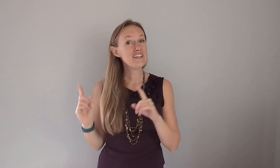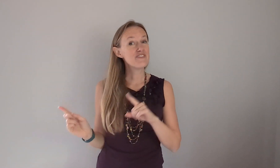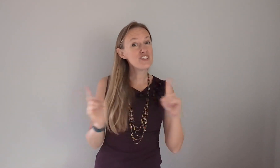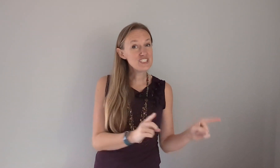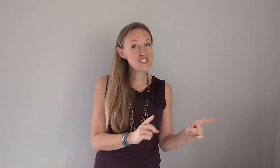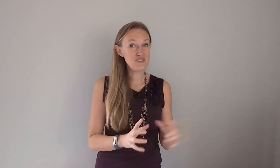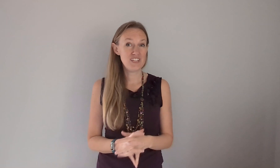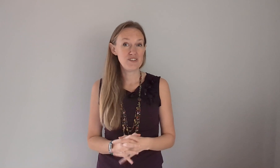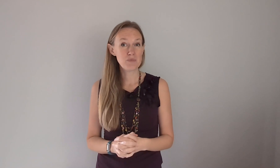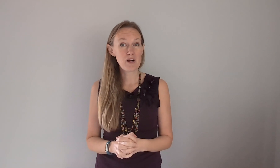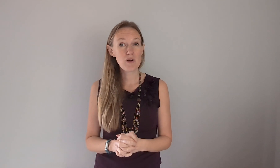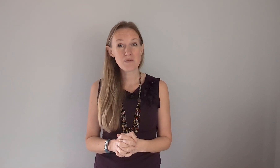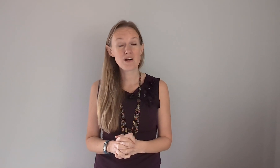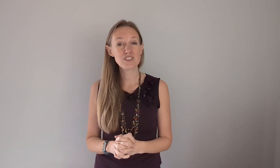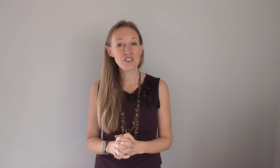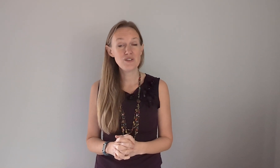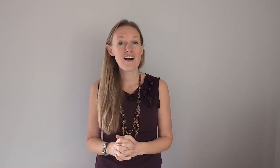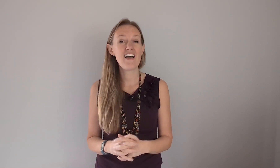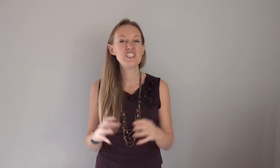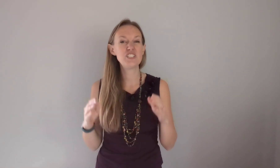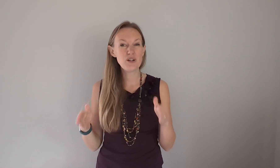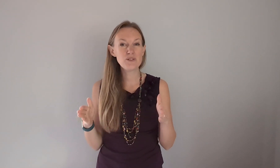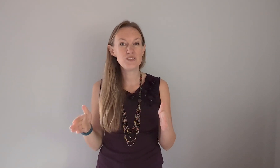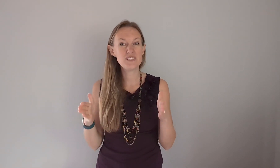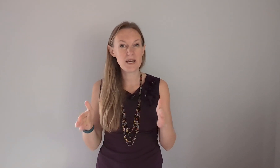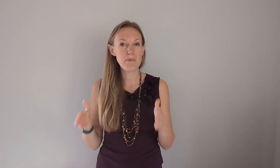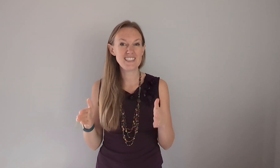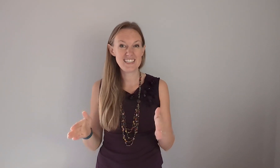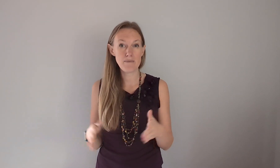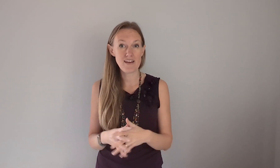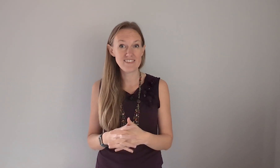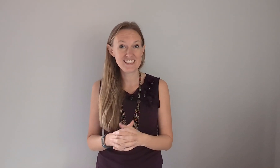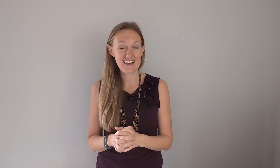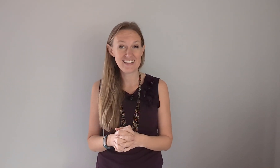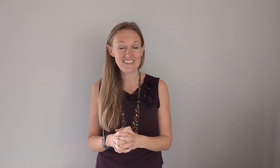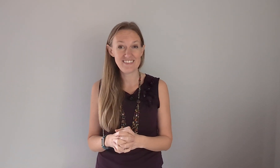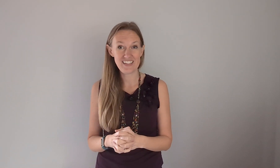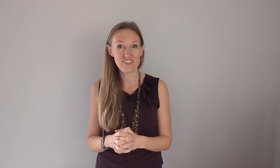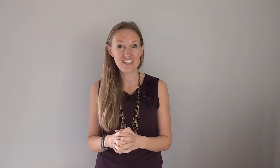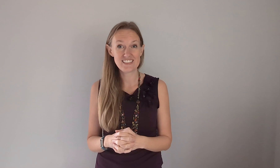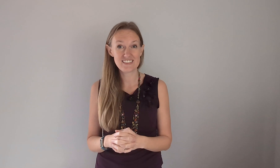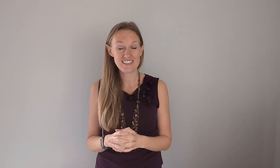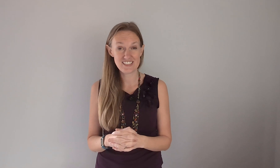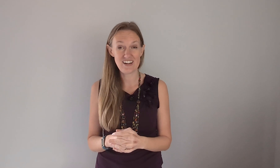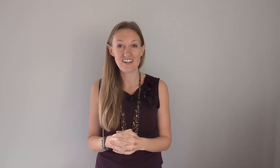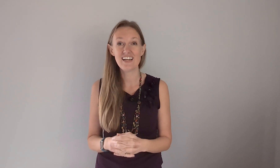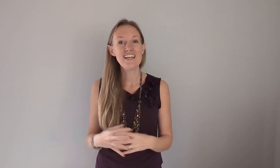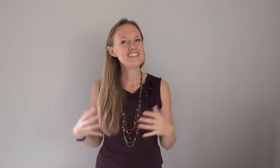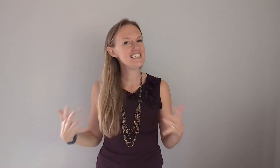the first 2 videos, part 1 and part 2, I showed you step by step every sign that you need for this song.